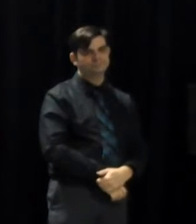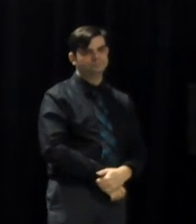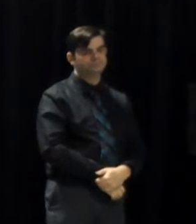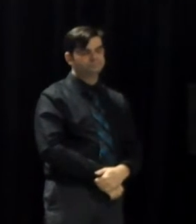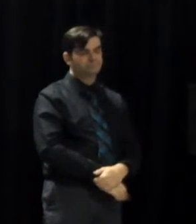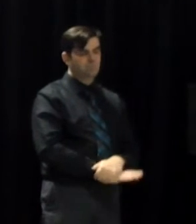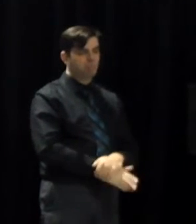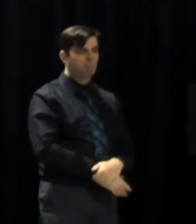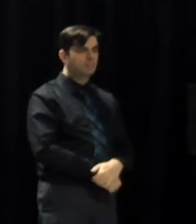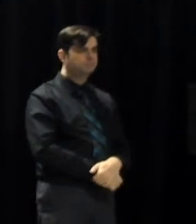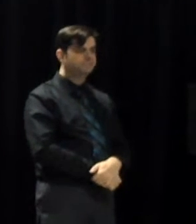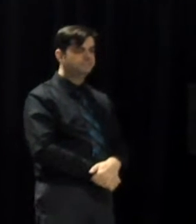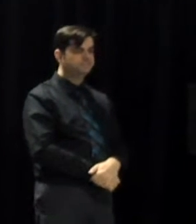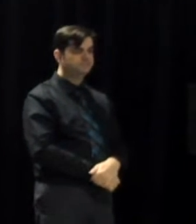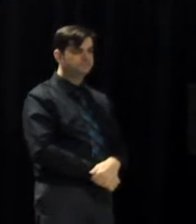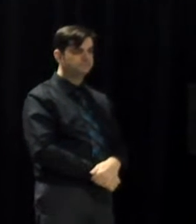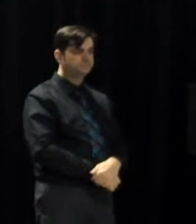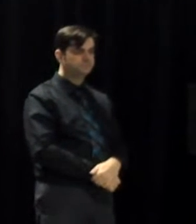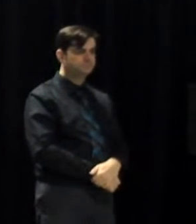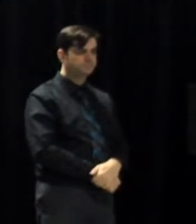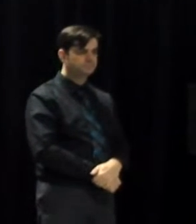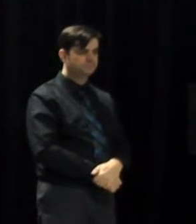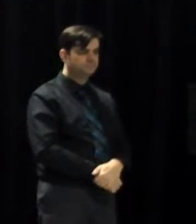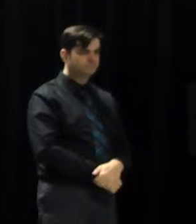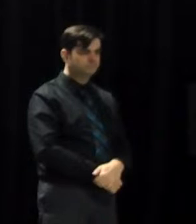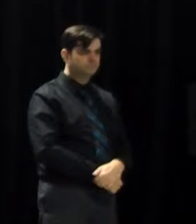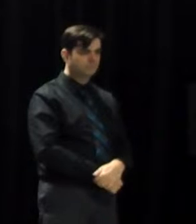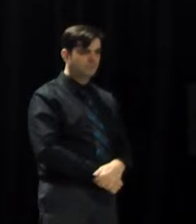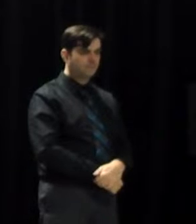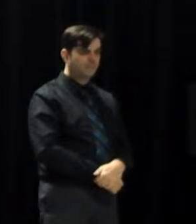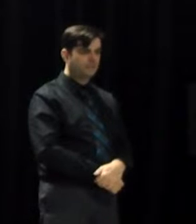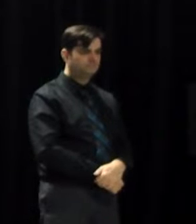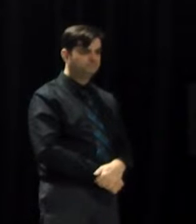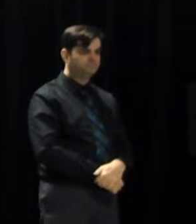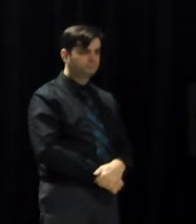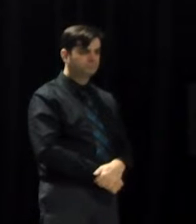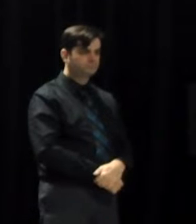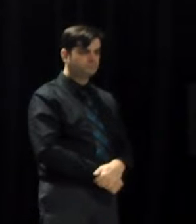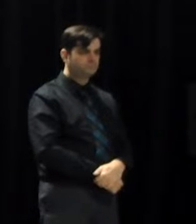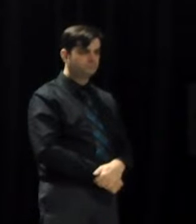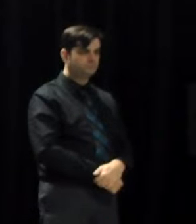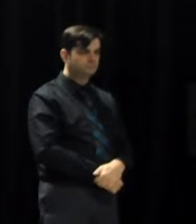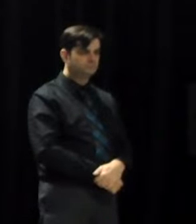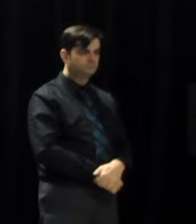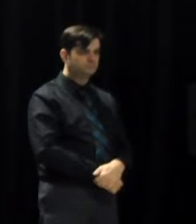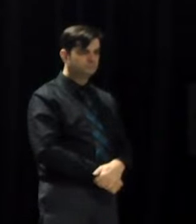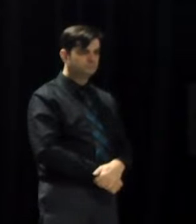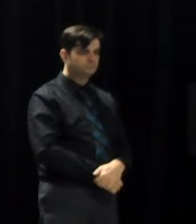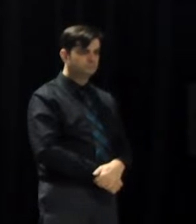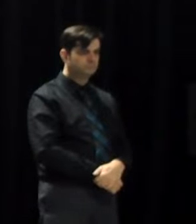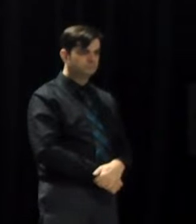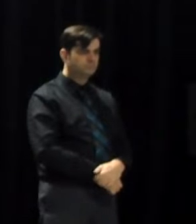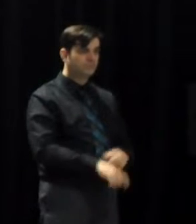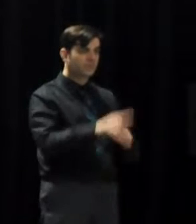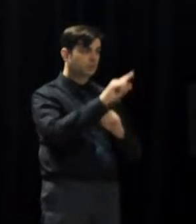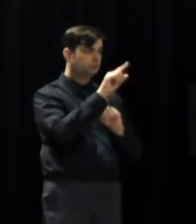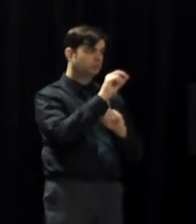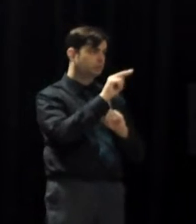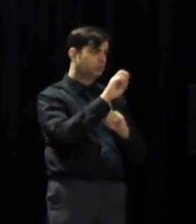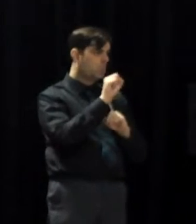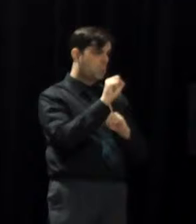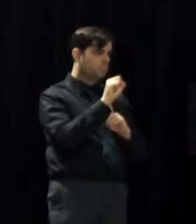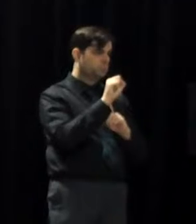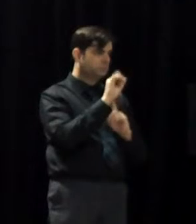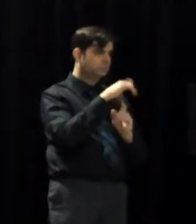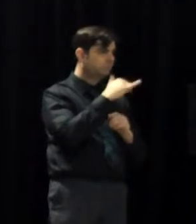the zones won't solve this problem, though, if we get there. Let's be honest. The problem right now is